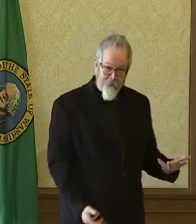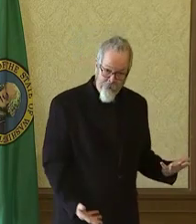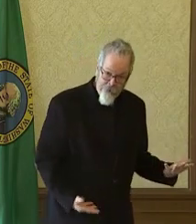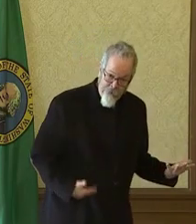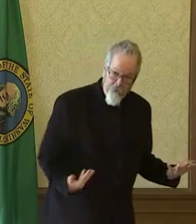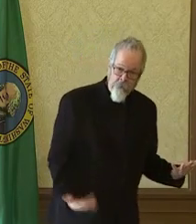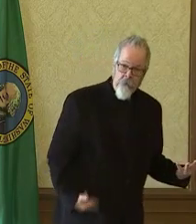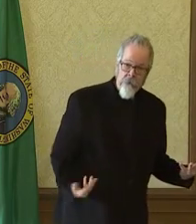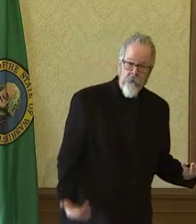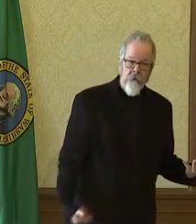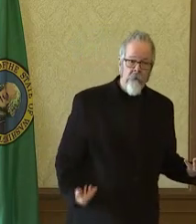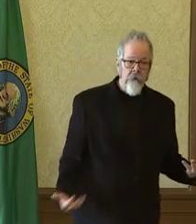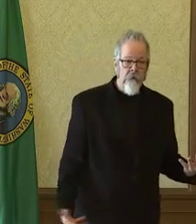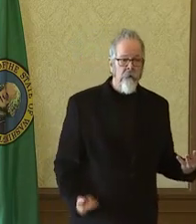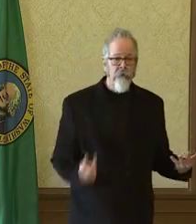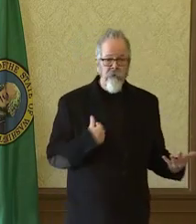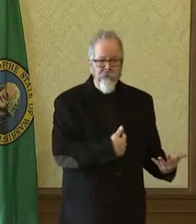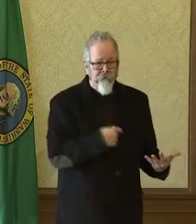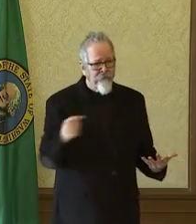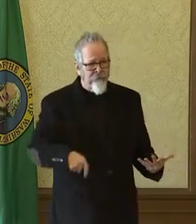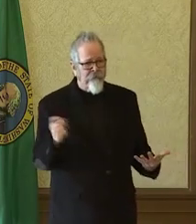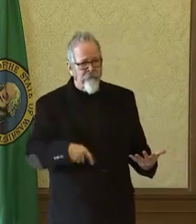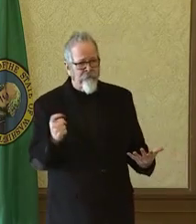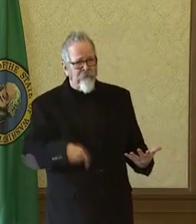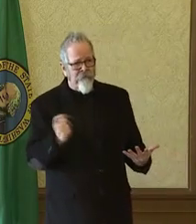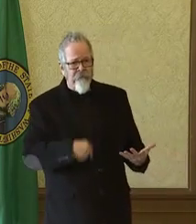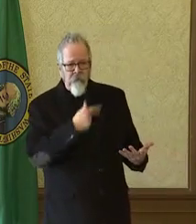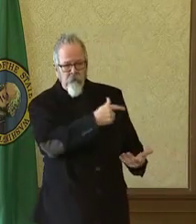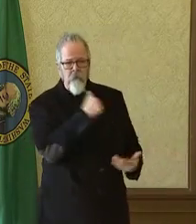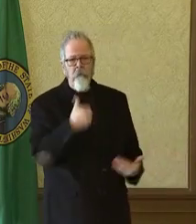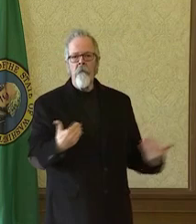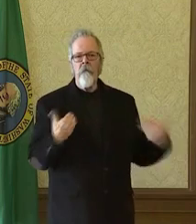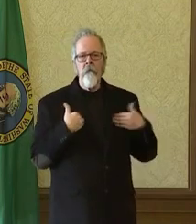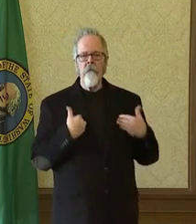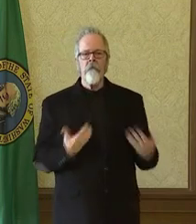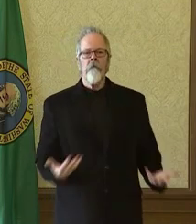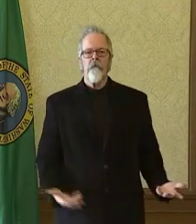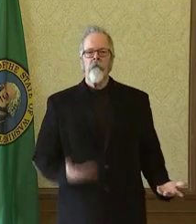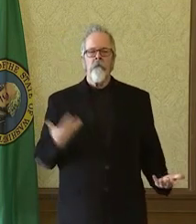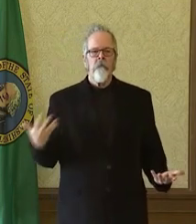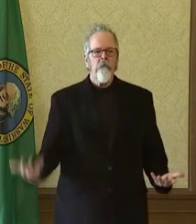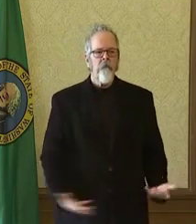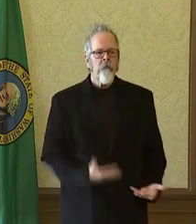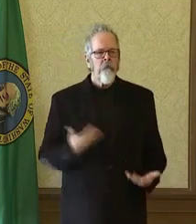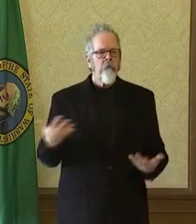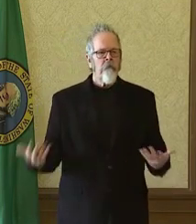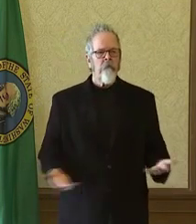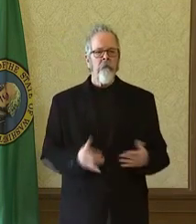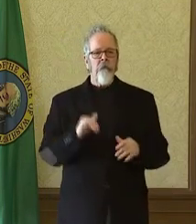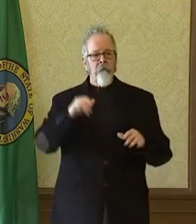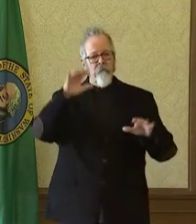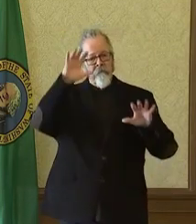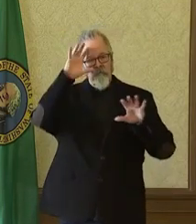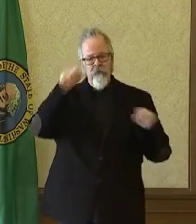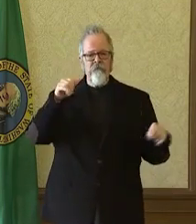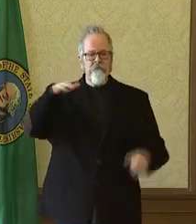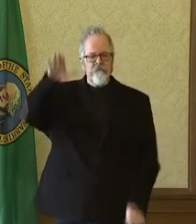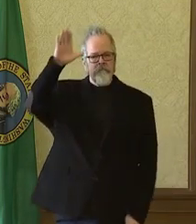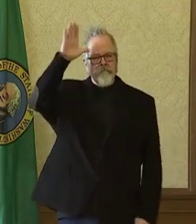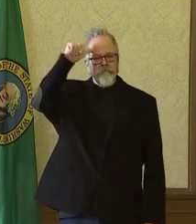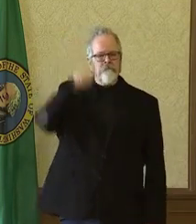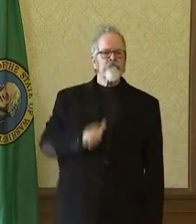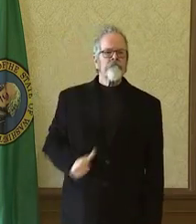state of Washington. And so far, by and large, the President has not been willing to exercise that authority.